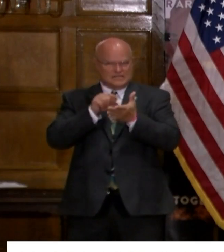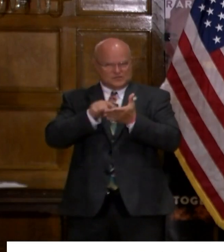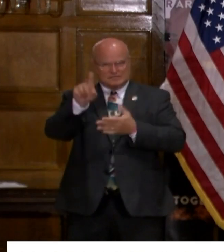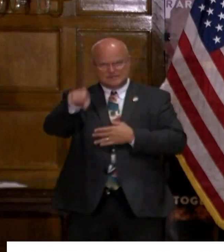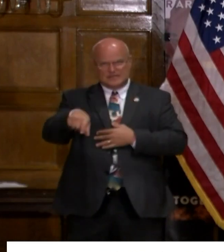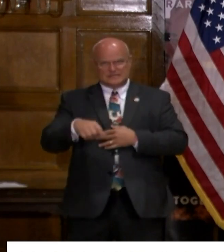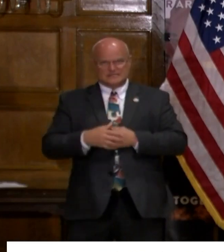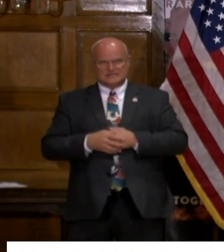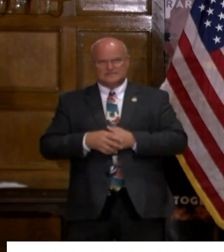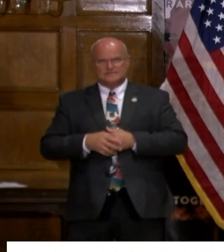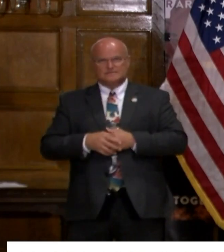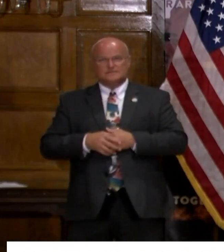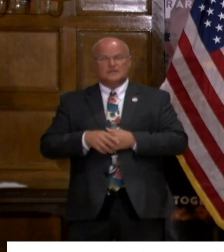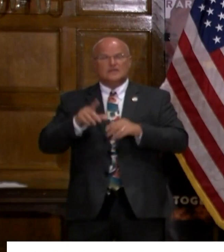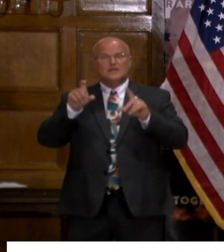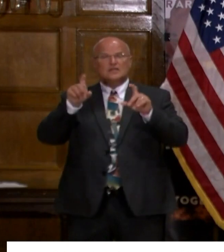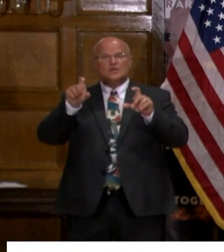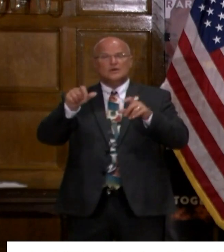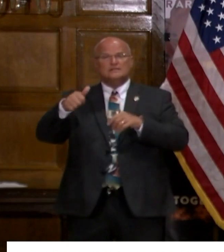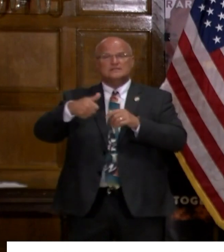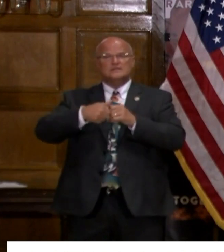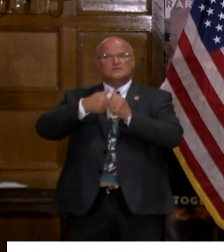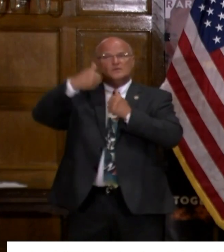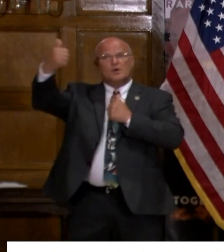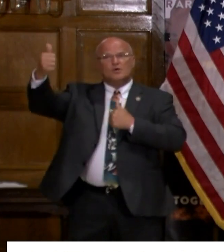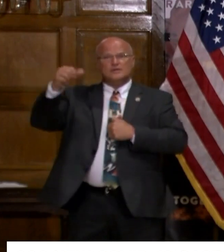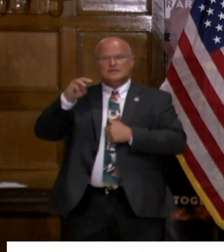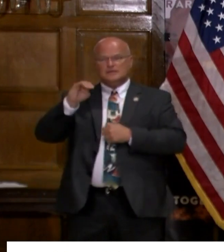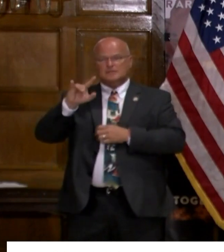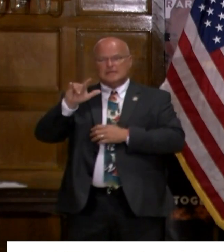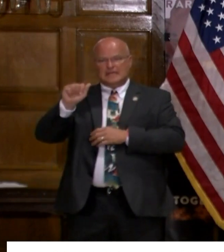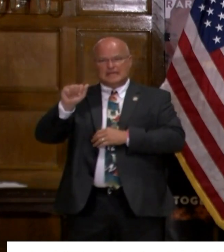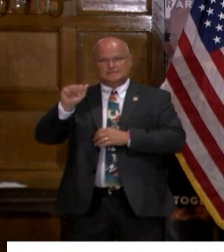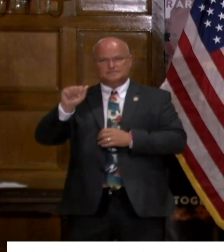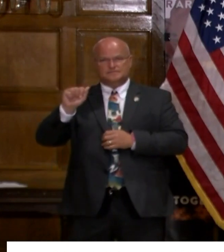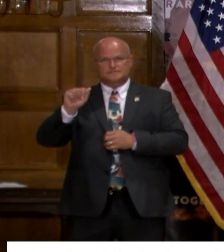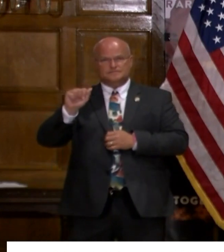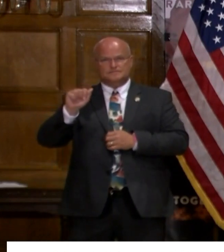tracing. Is there any question remotely?